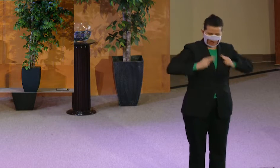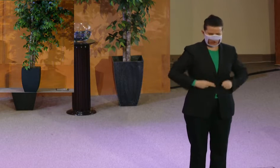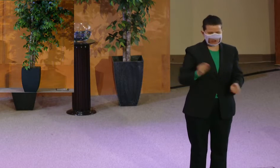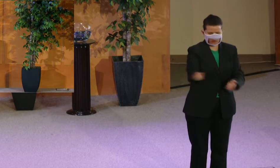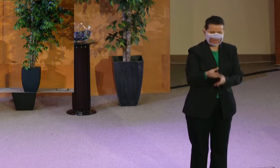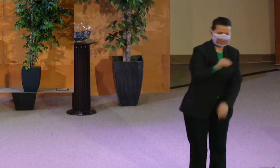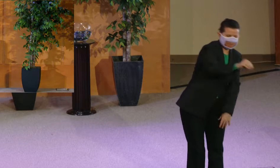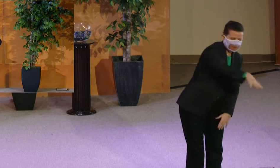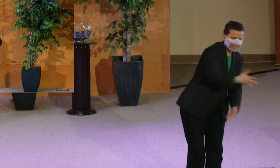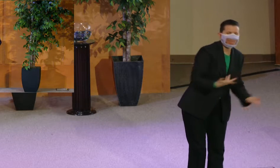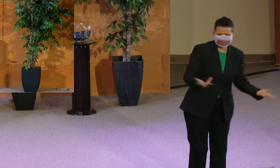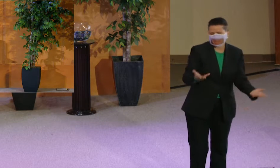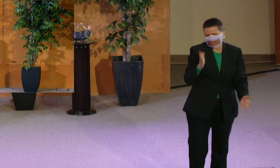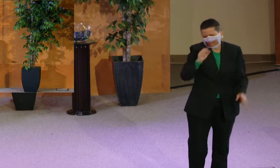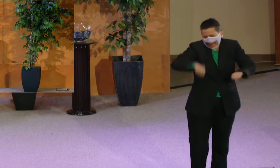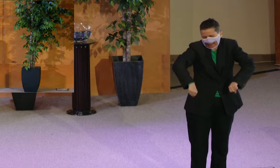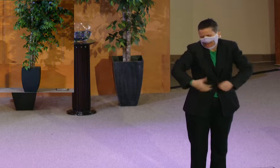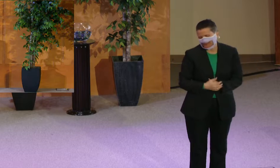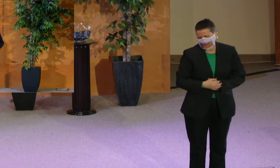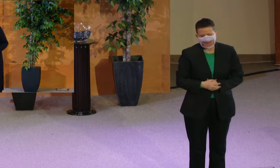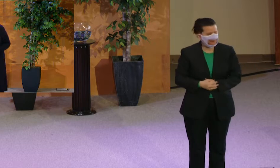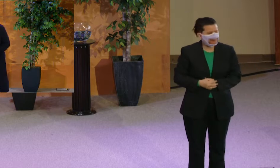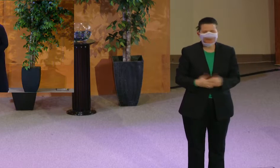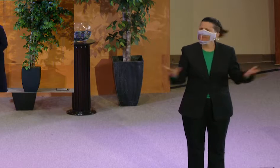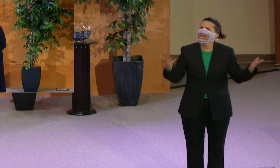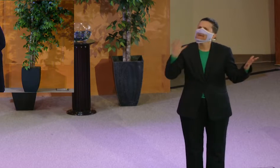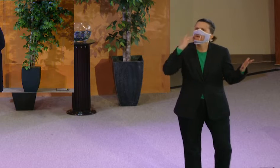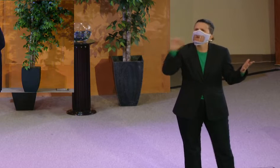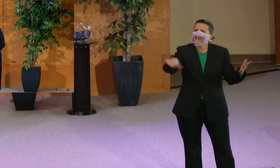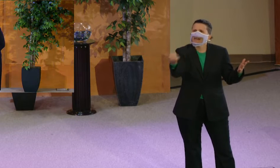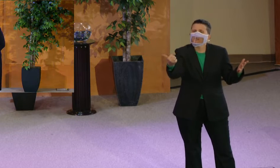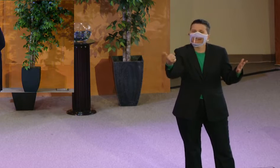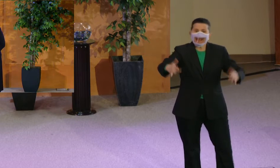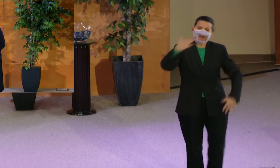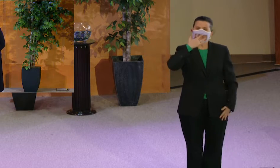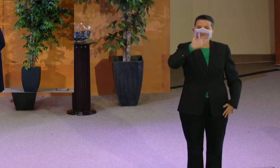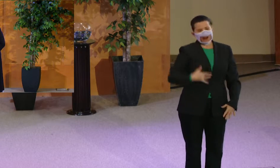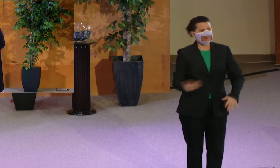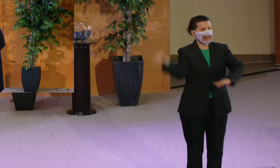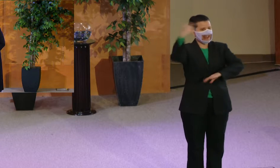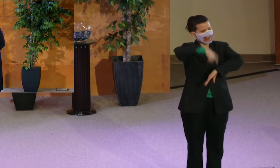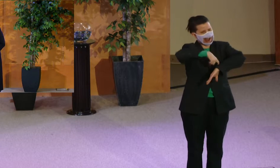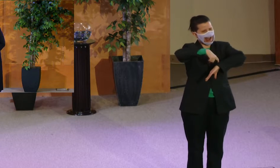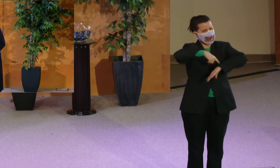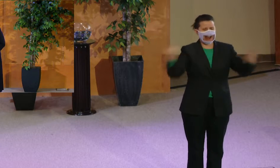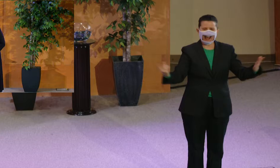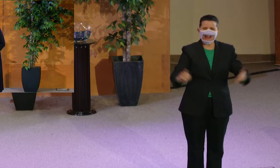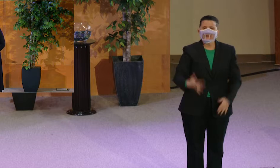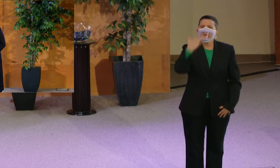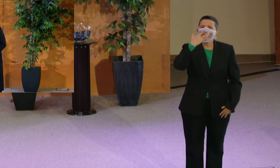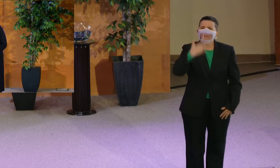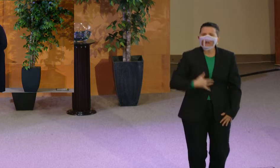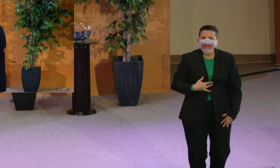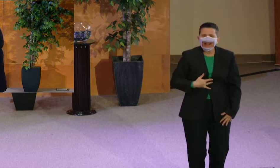out to you as well. What else? It's a birthday time. Whose birthday is